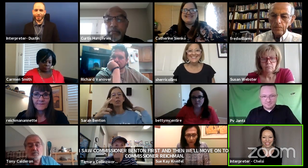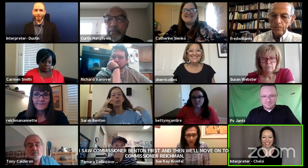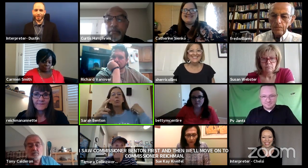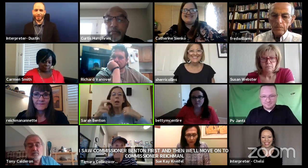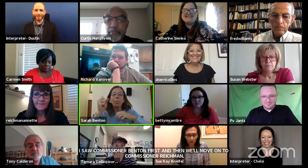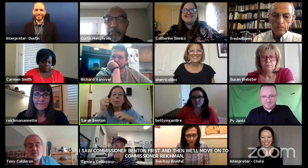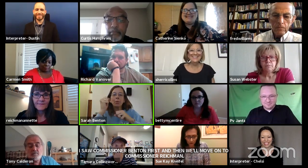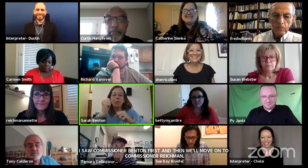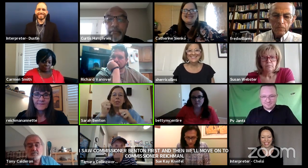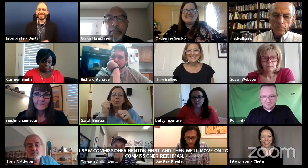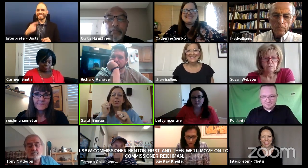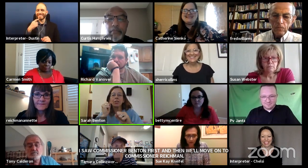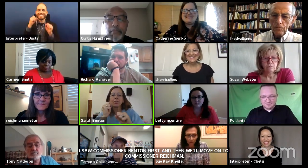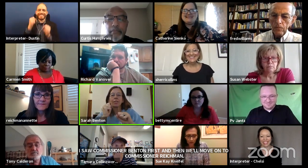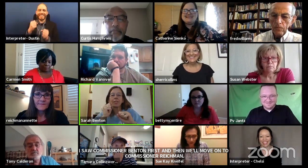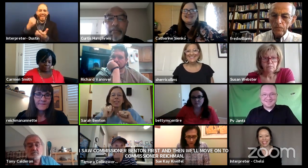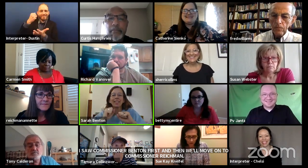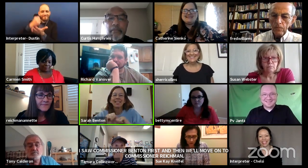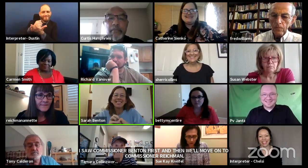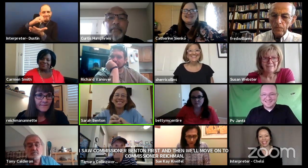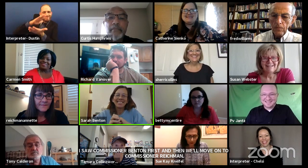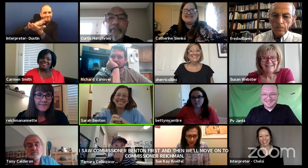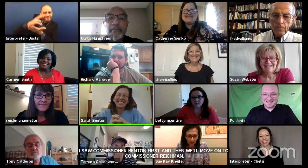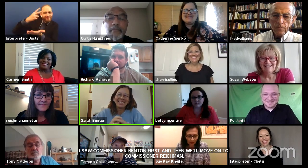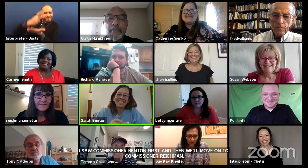We could do rock, paper, scissors.